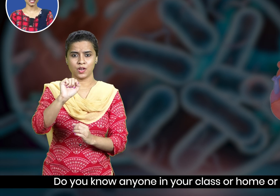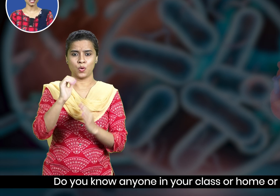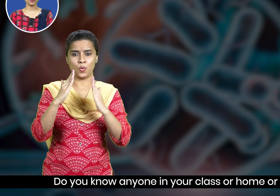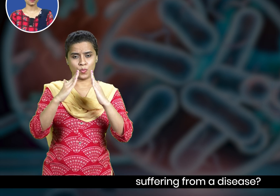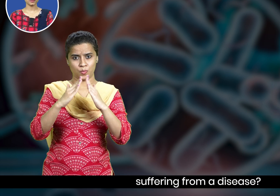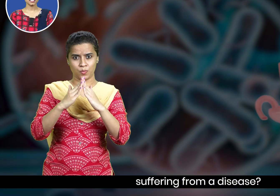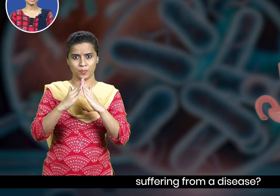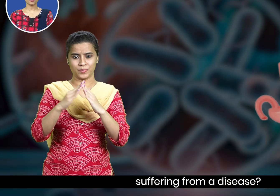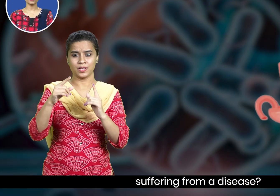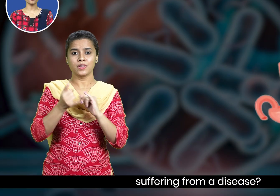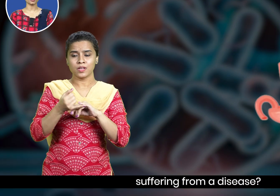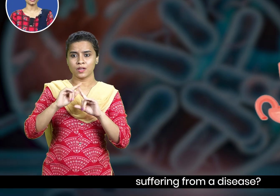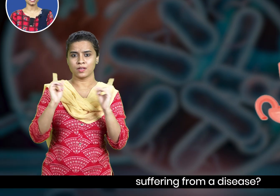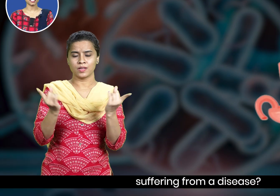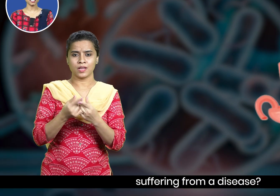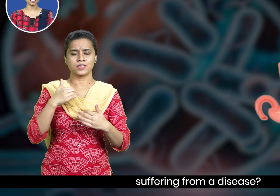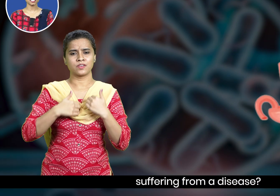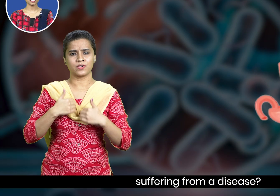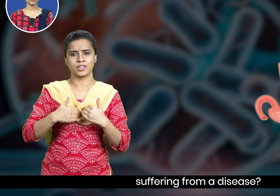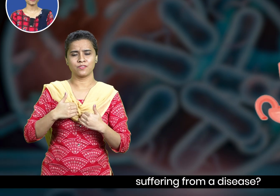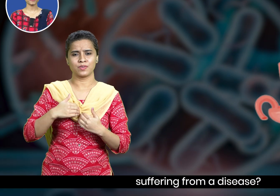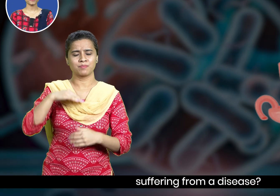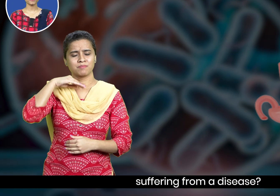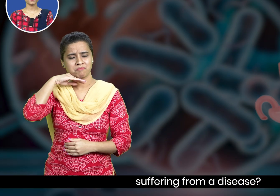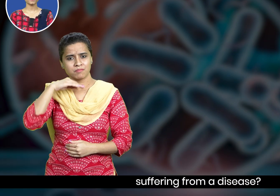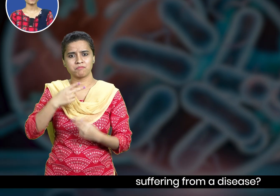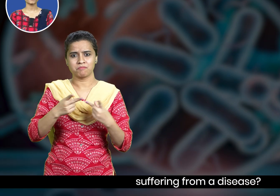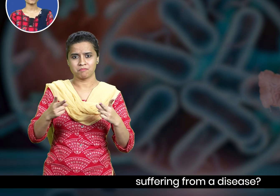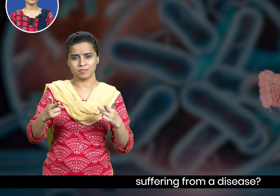locality suffering from a disease?